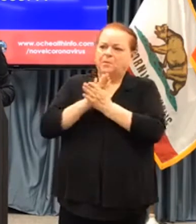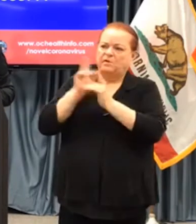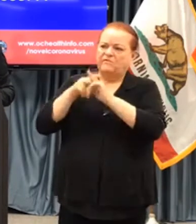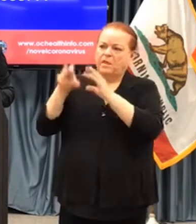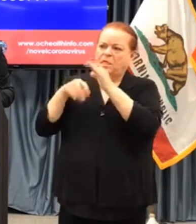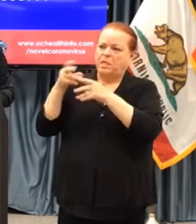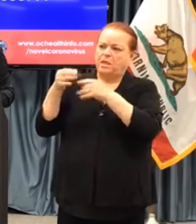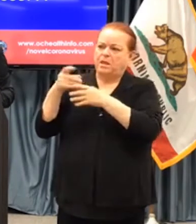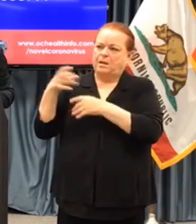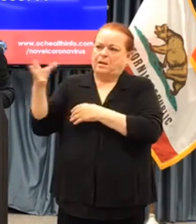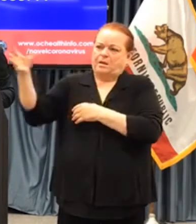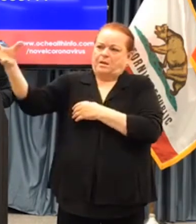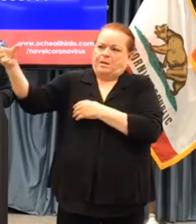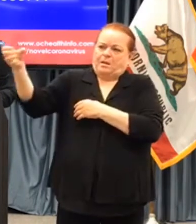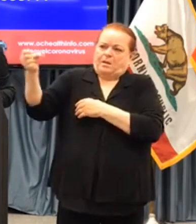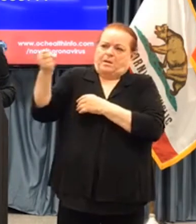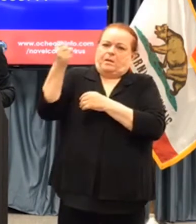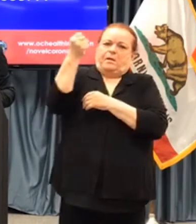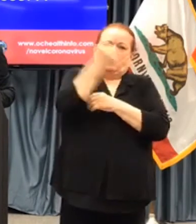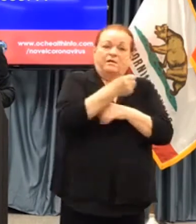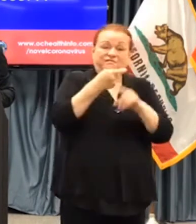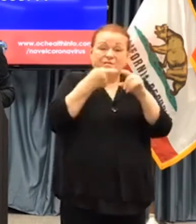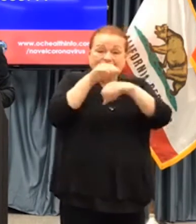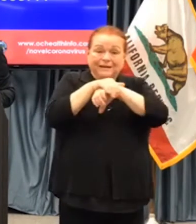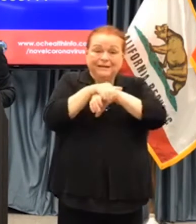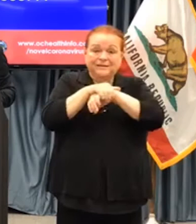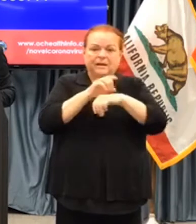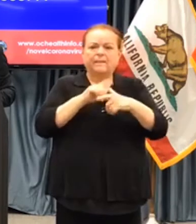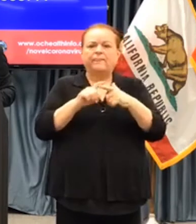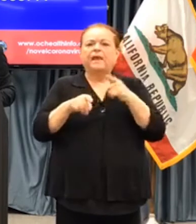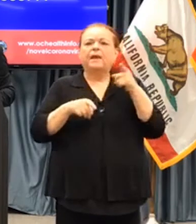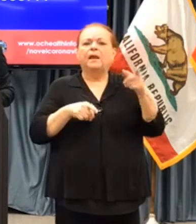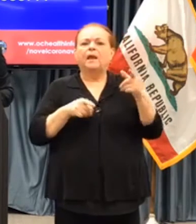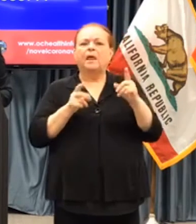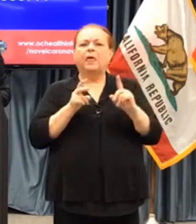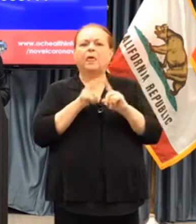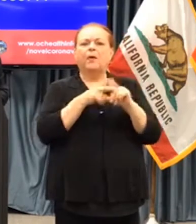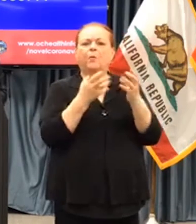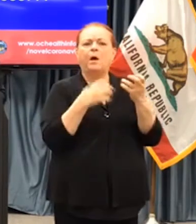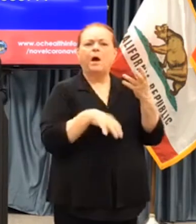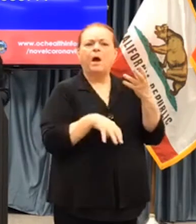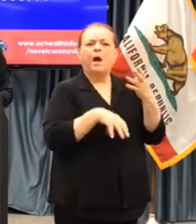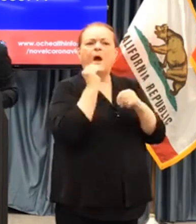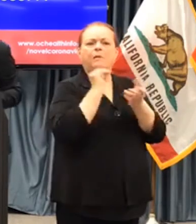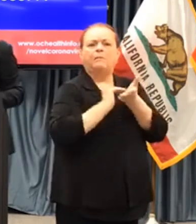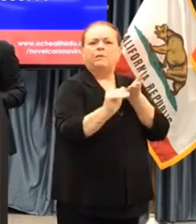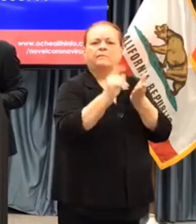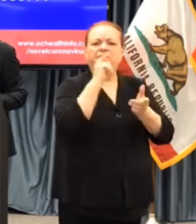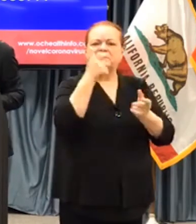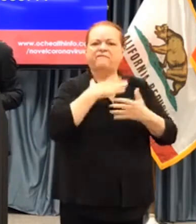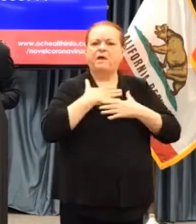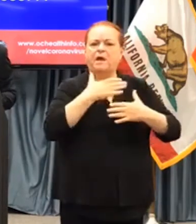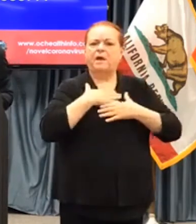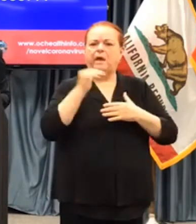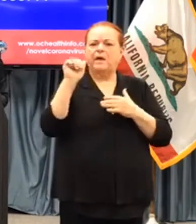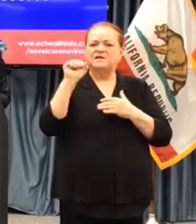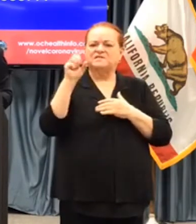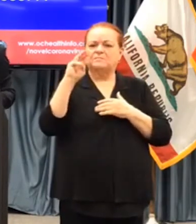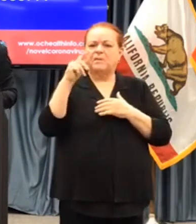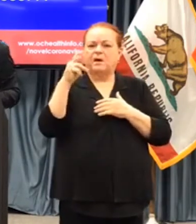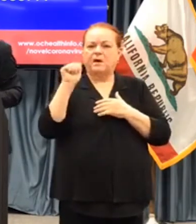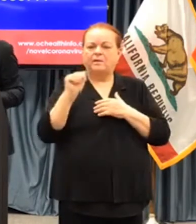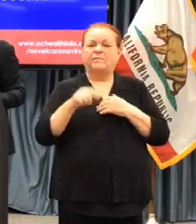get out on zero bail because he has asthma. We had another individual who stole $3.2